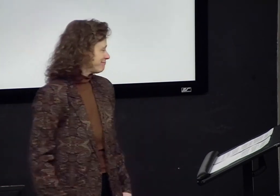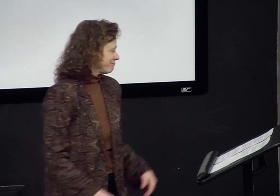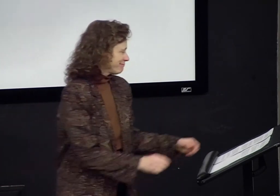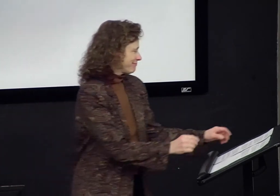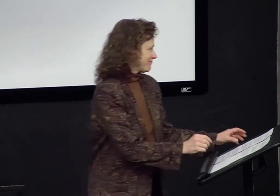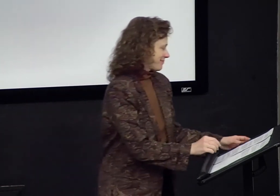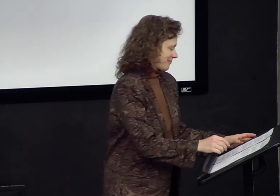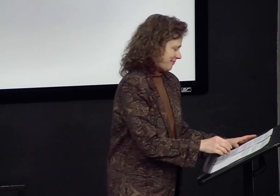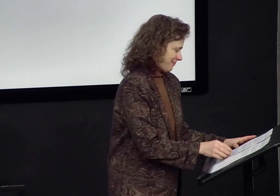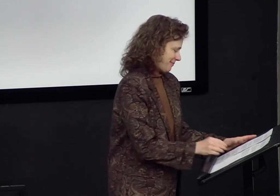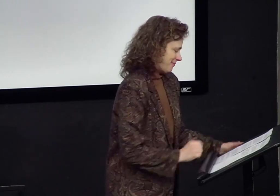words.